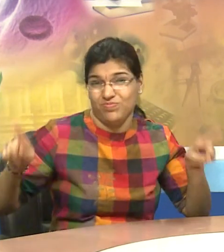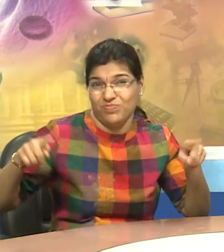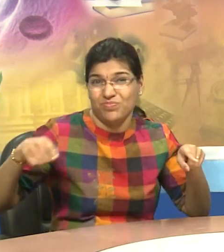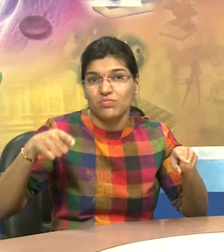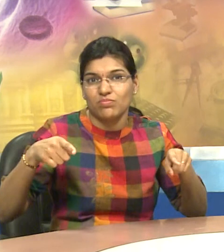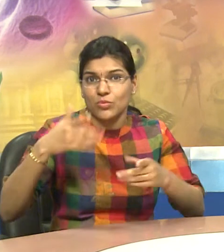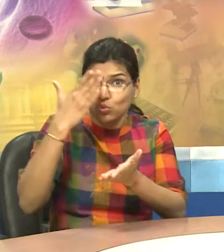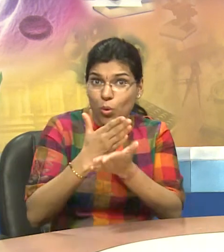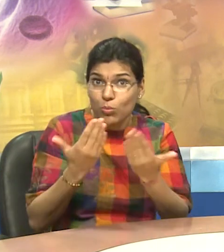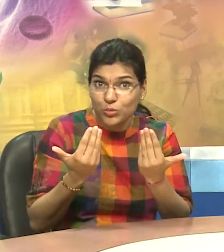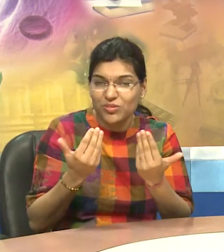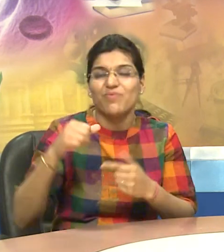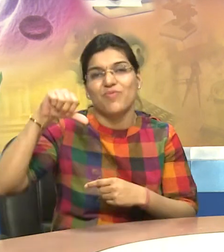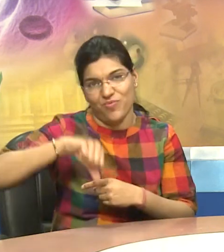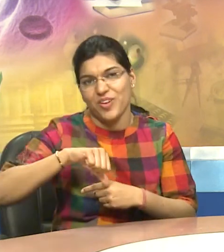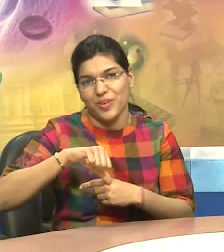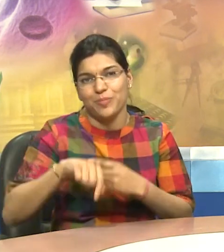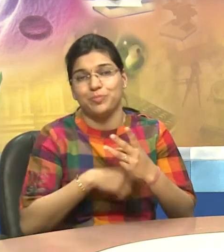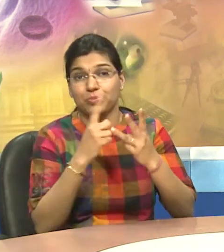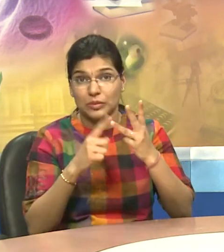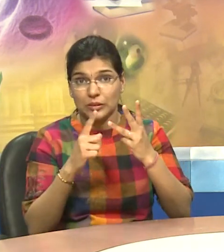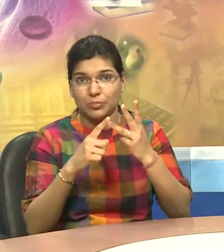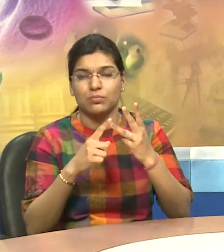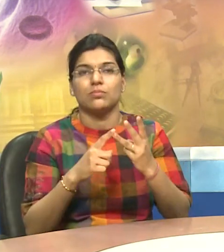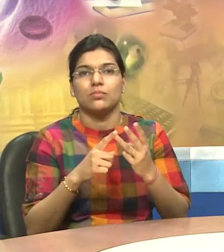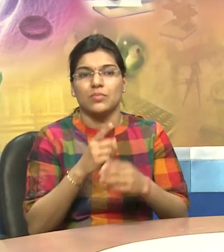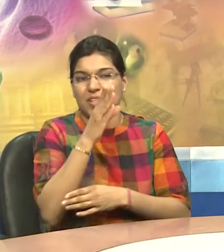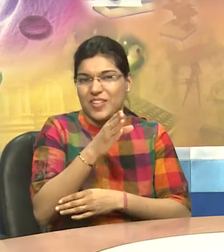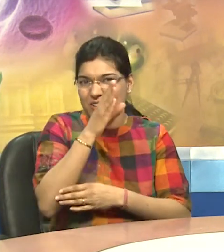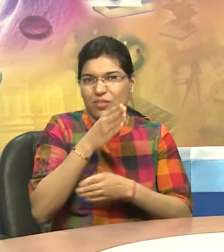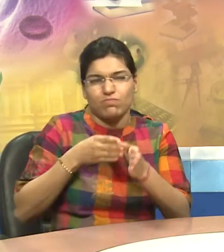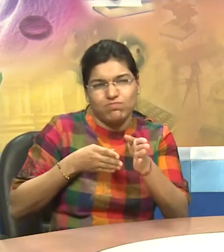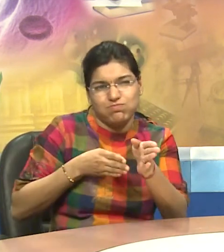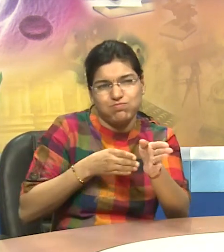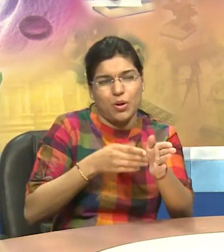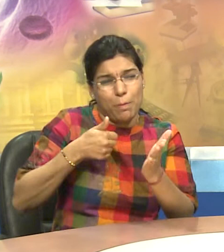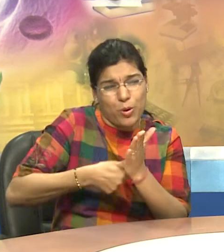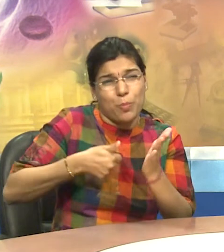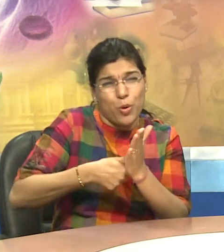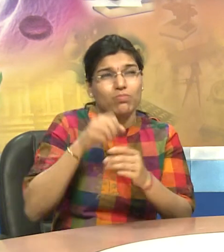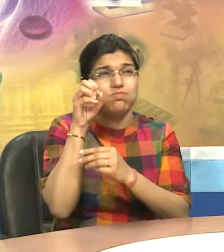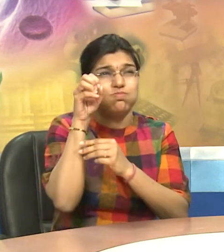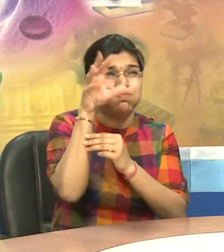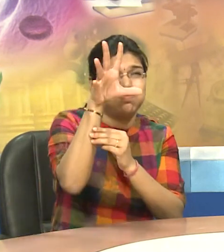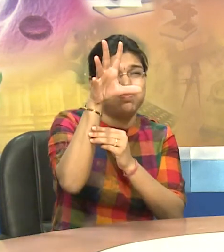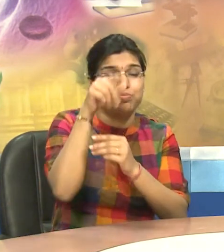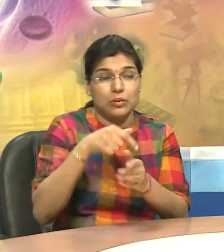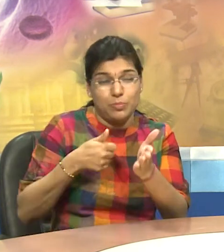Secondly, roar of aeroplanes, which we can't stop. Third, whistle of